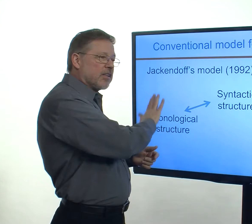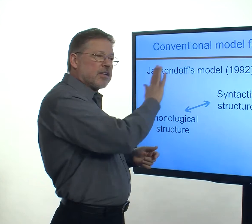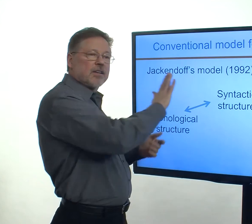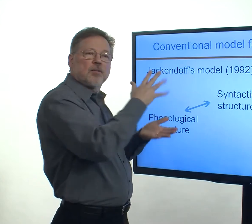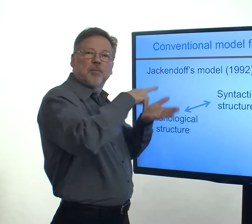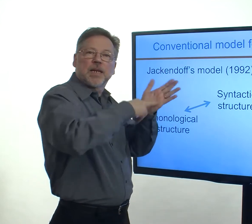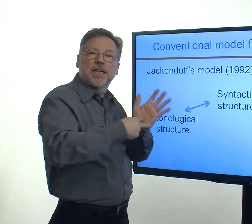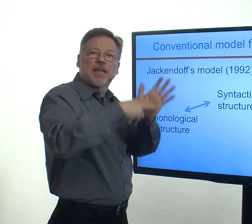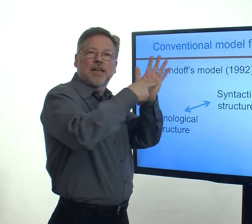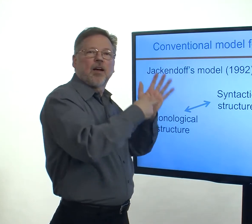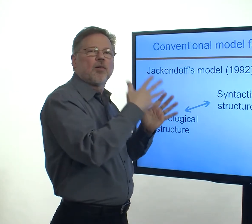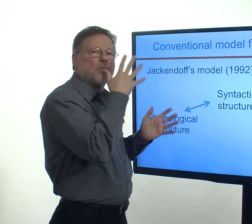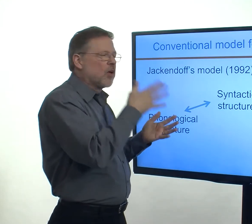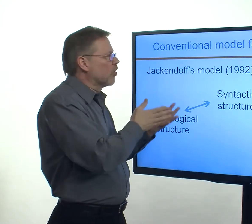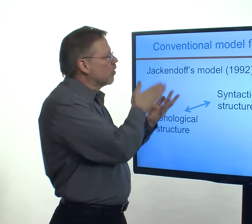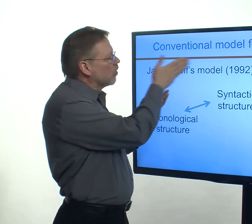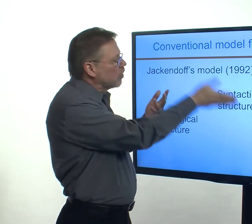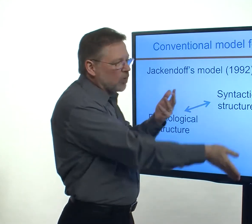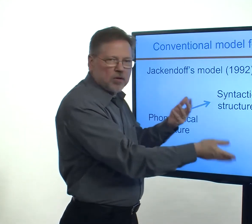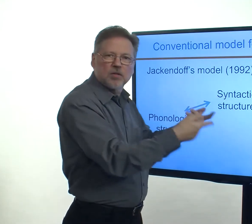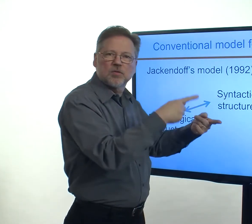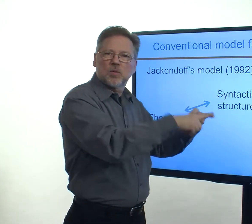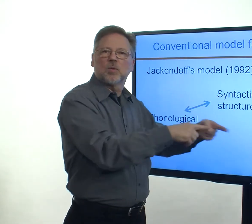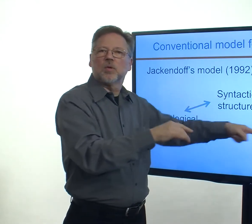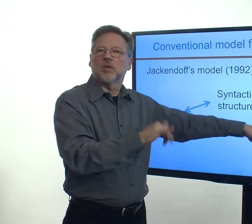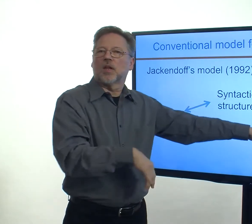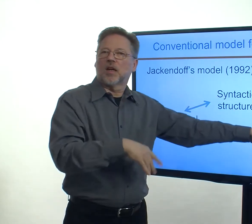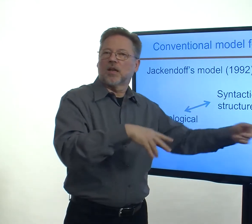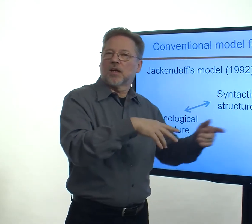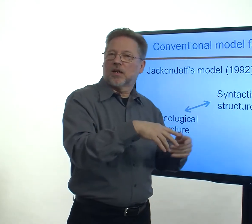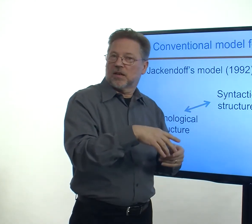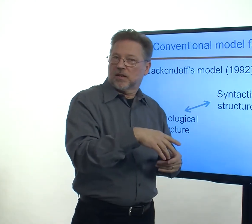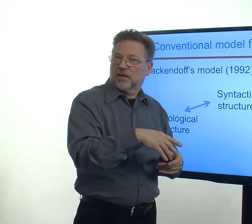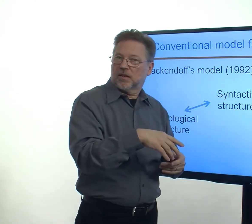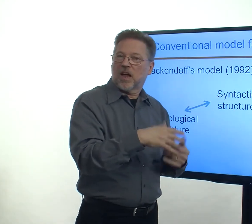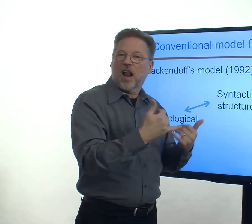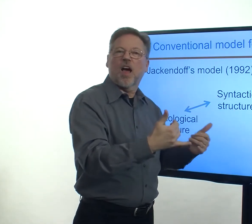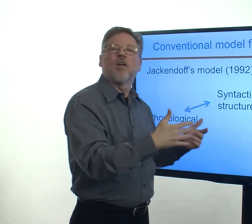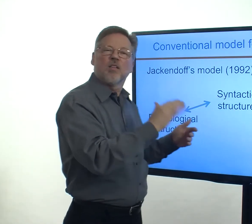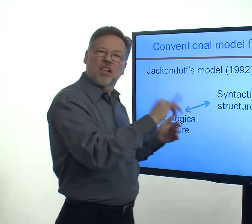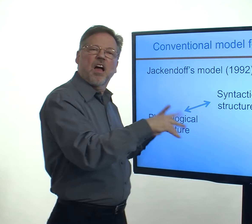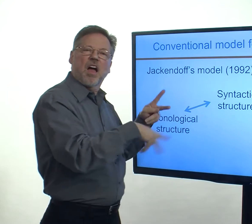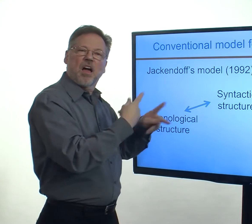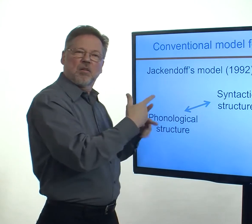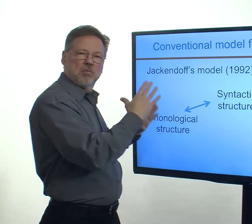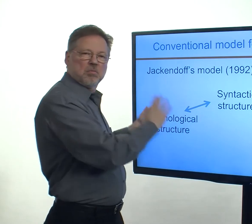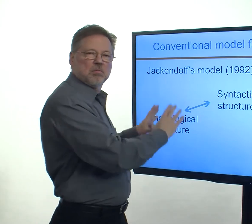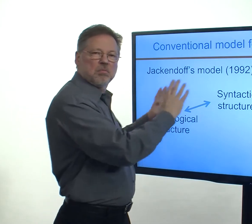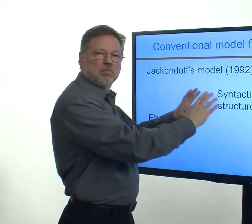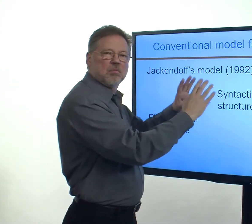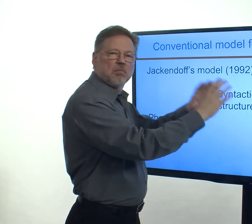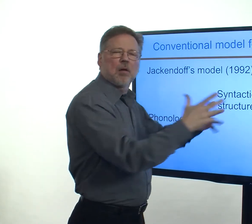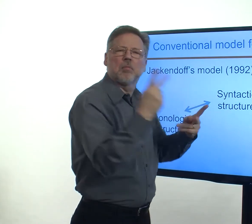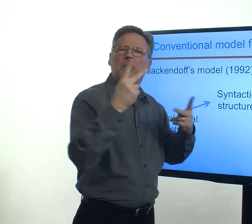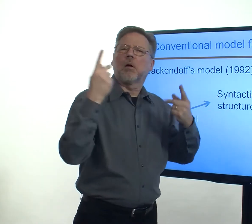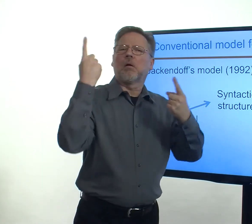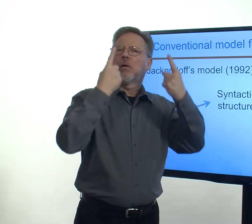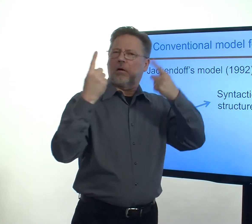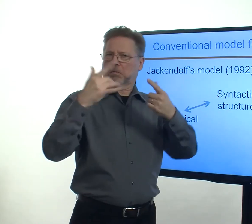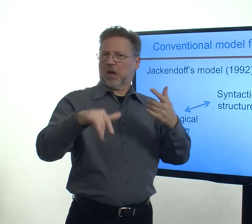the meanings found in phonological and syntactic structures carry over to conceptual structure. Now, the organization of this